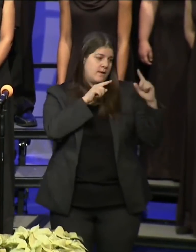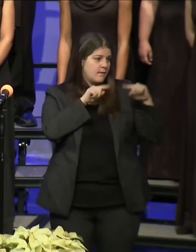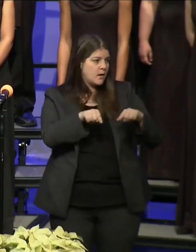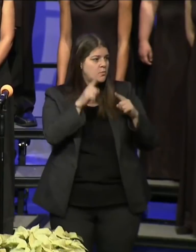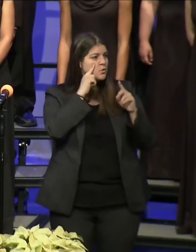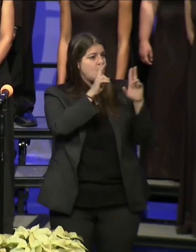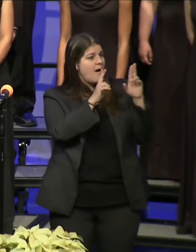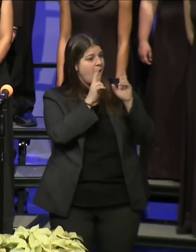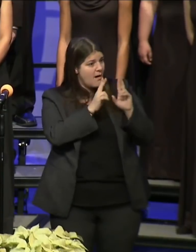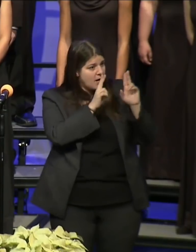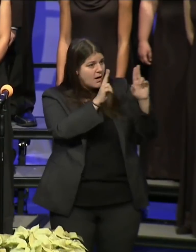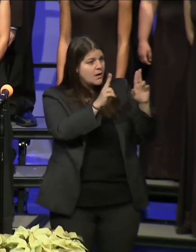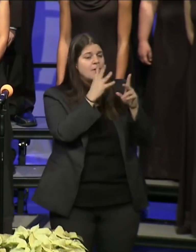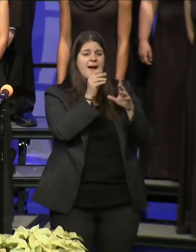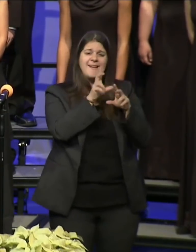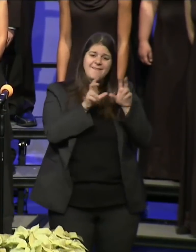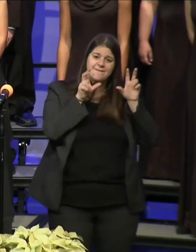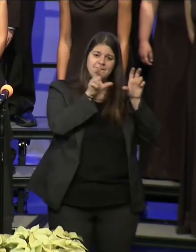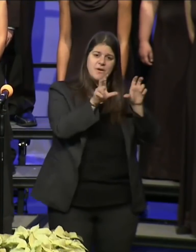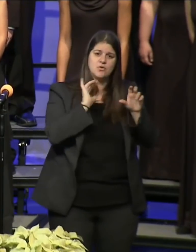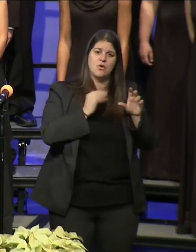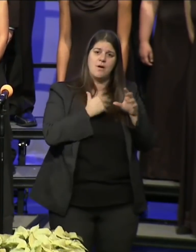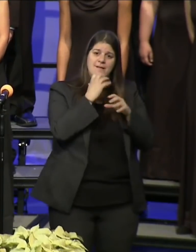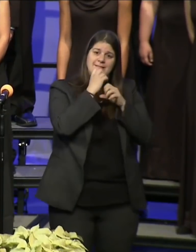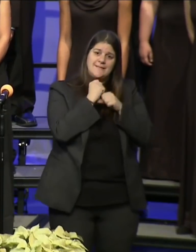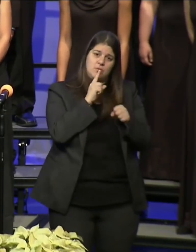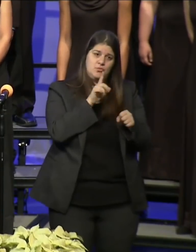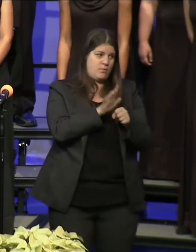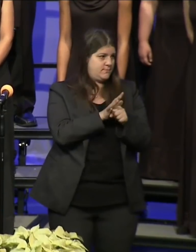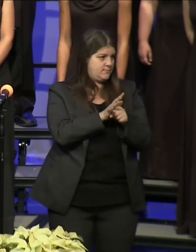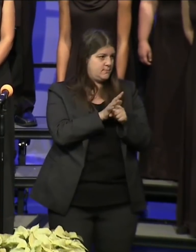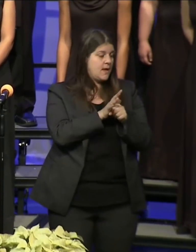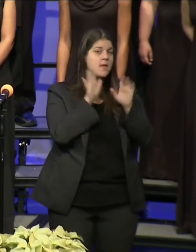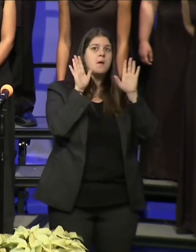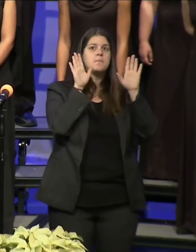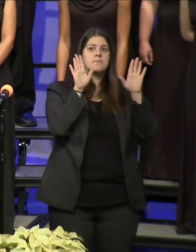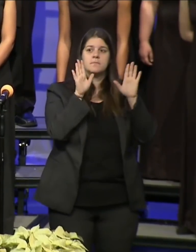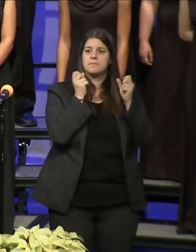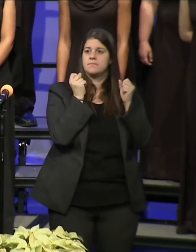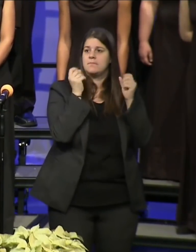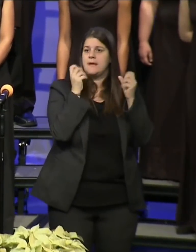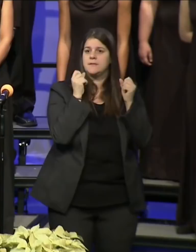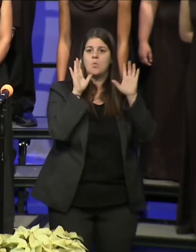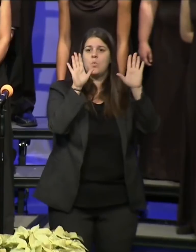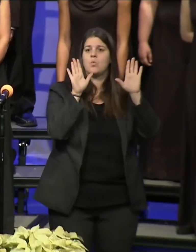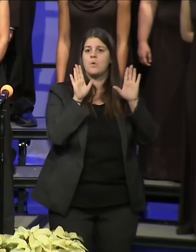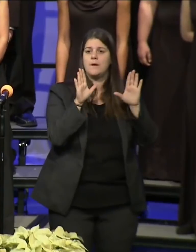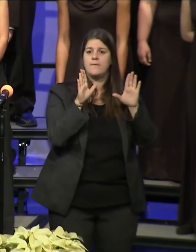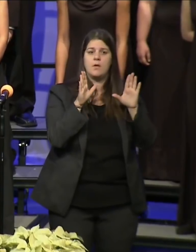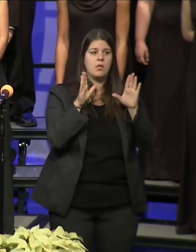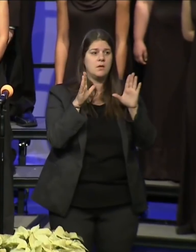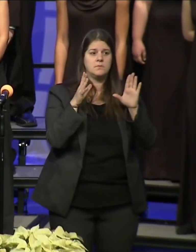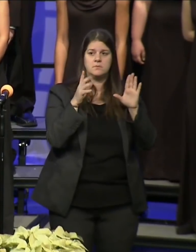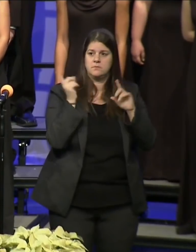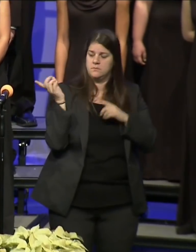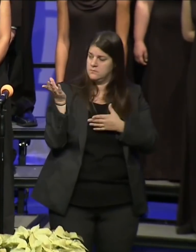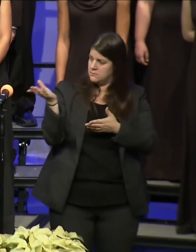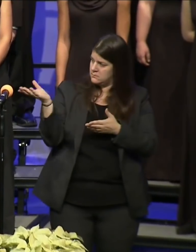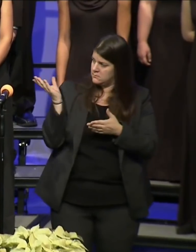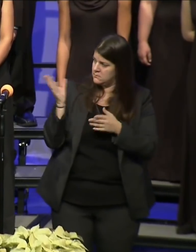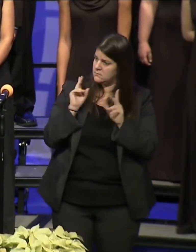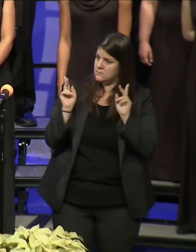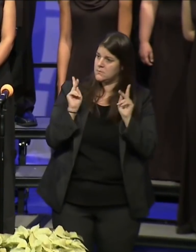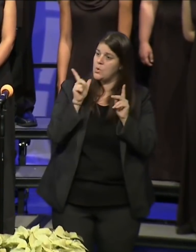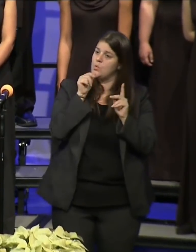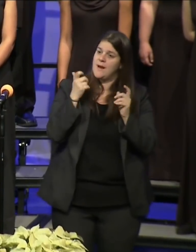with our sacred trust the extraordinary public servants who now begin their tenure in these